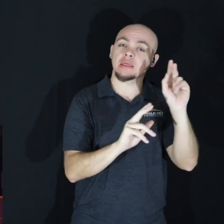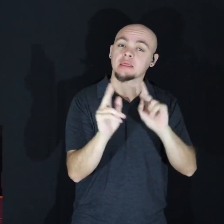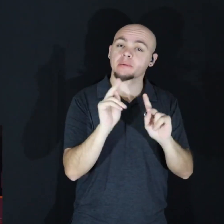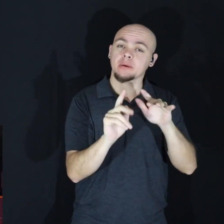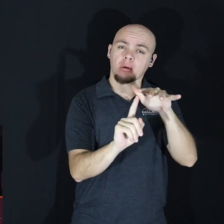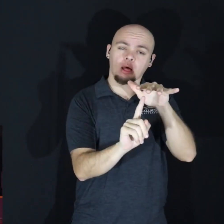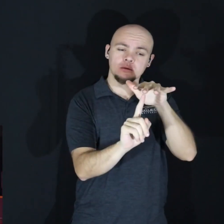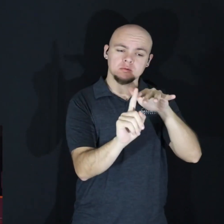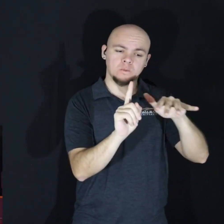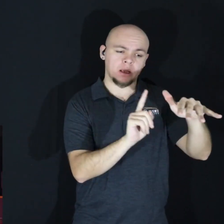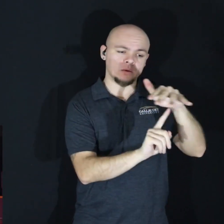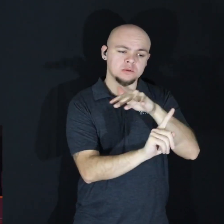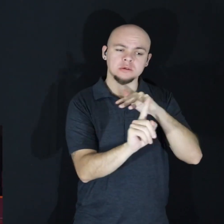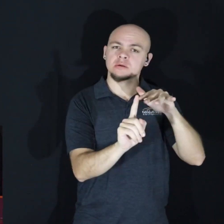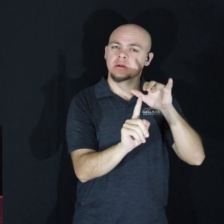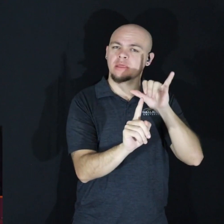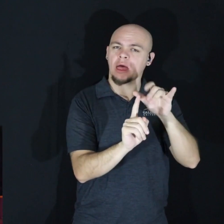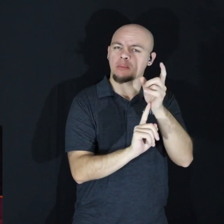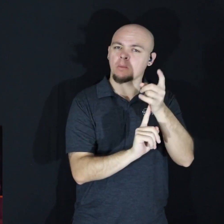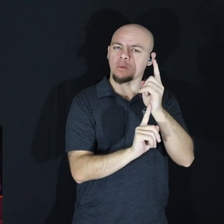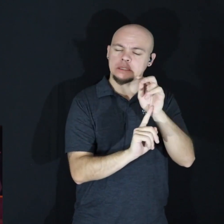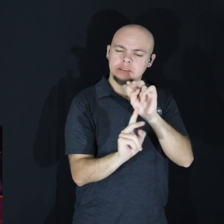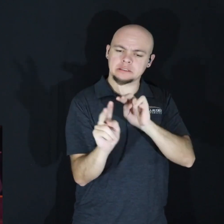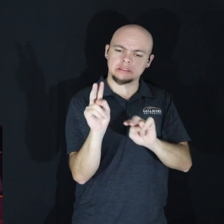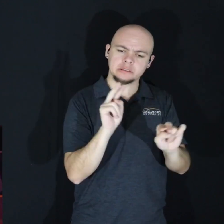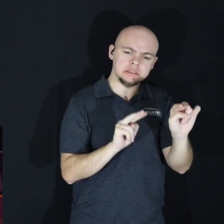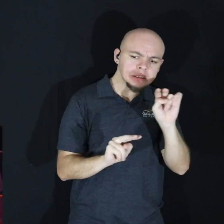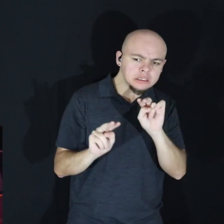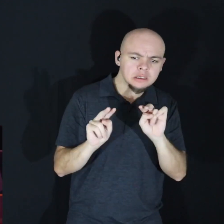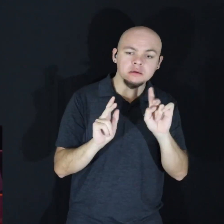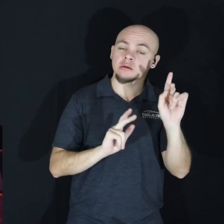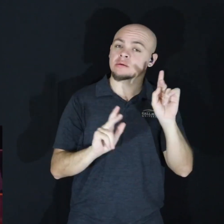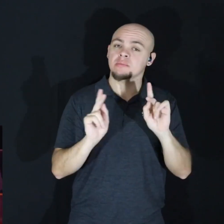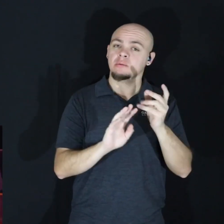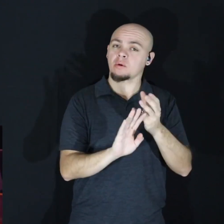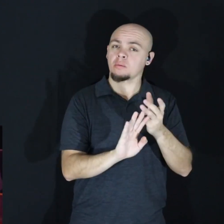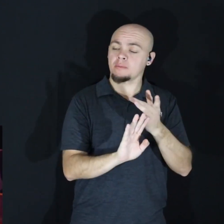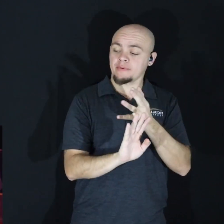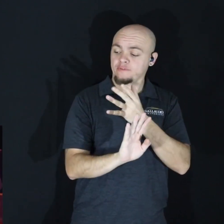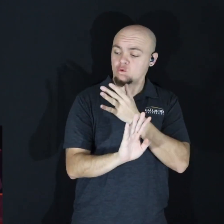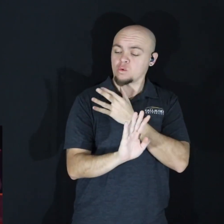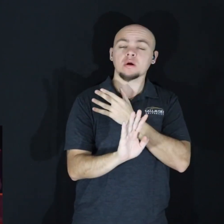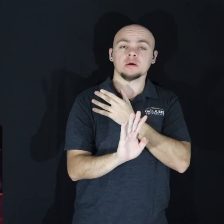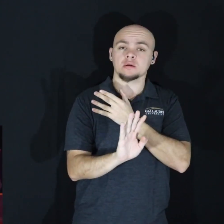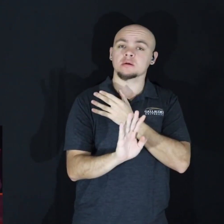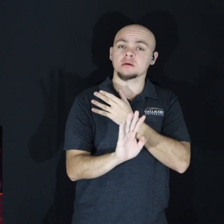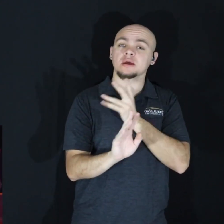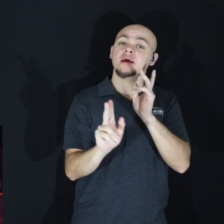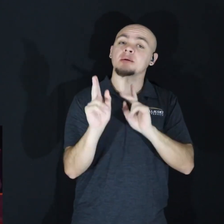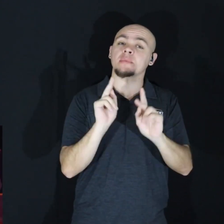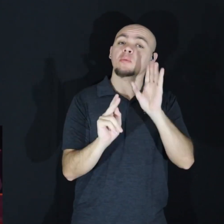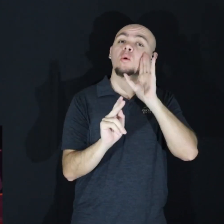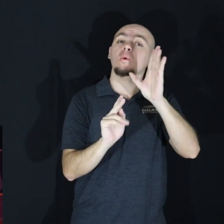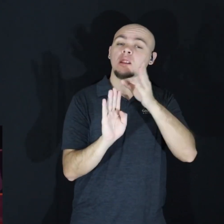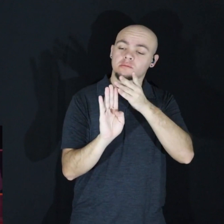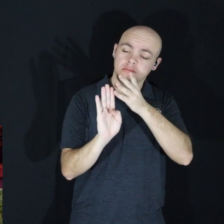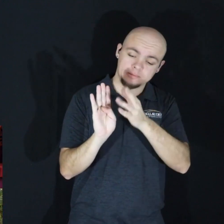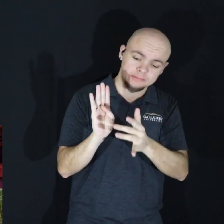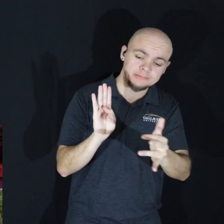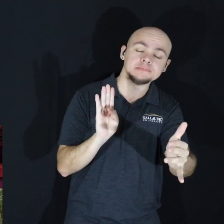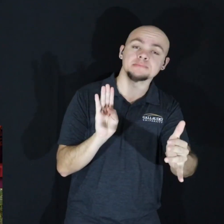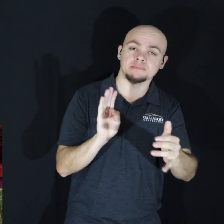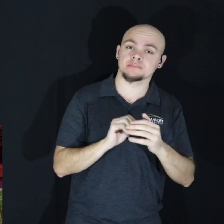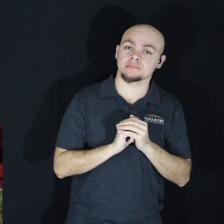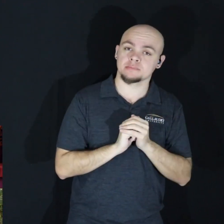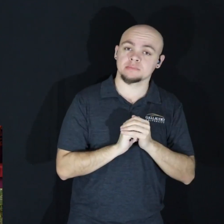around us in that very moment, the people that came before us, and also the people that come after us.